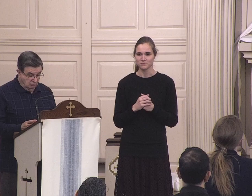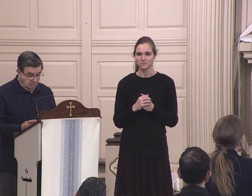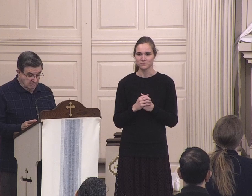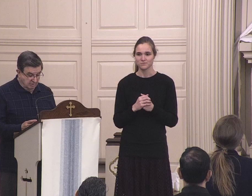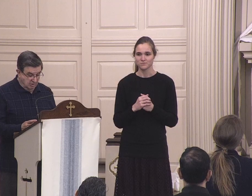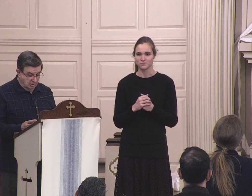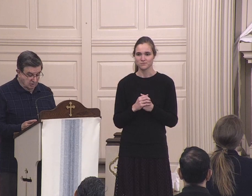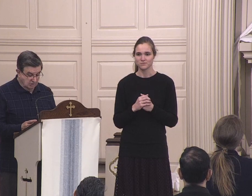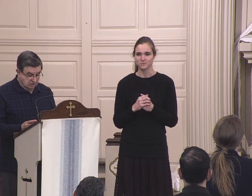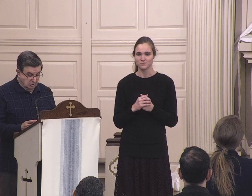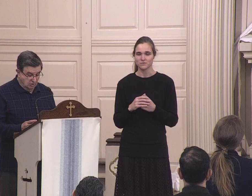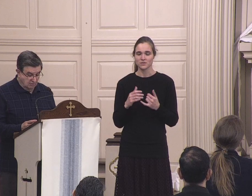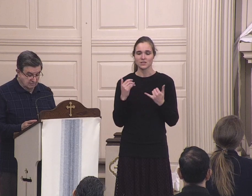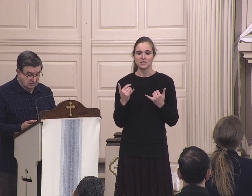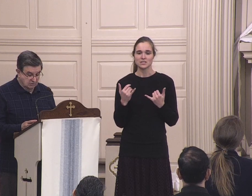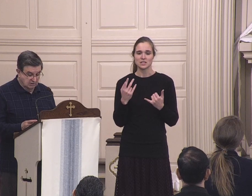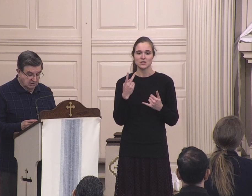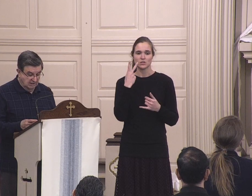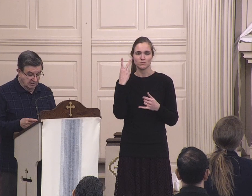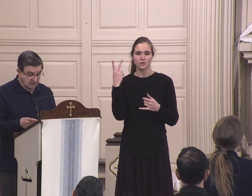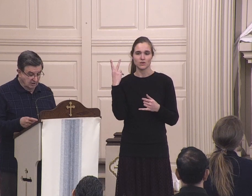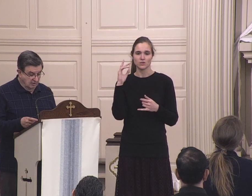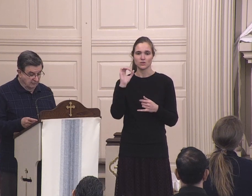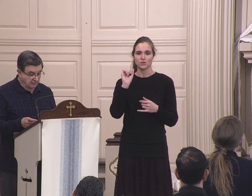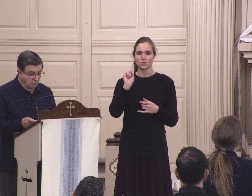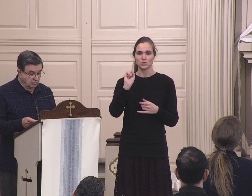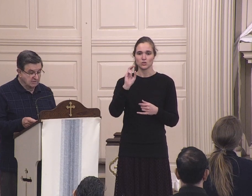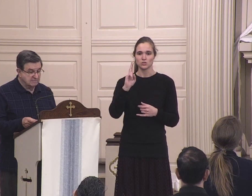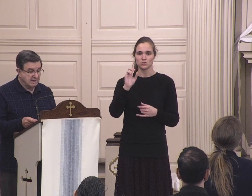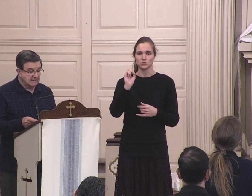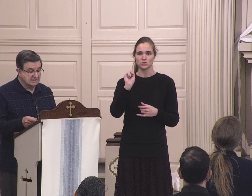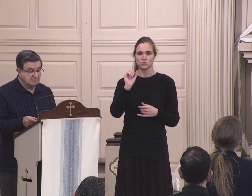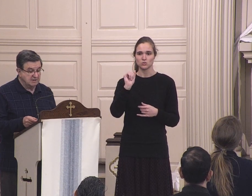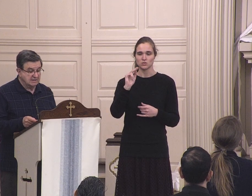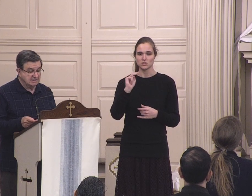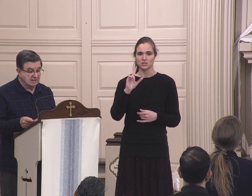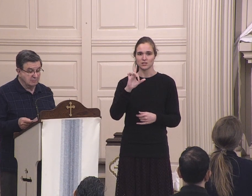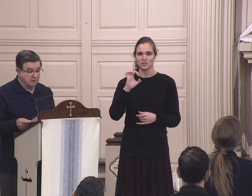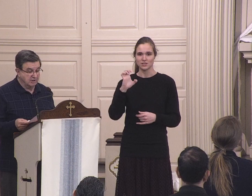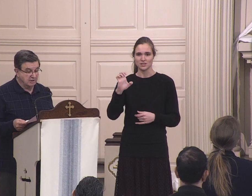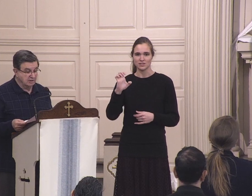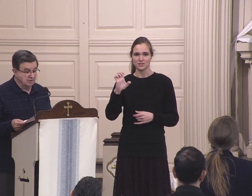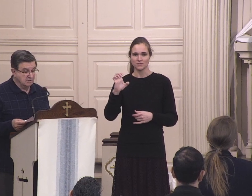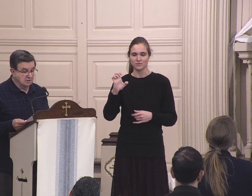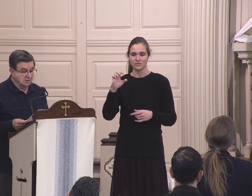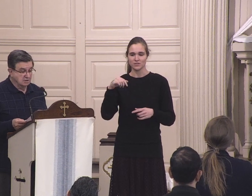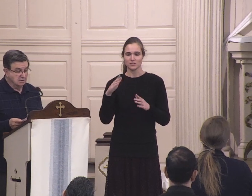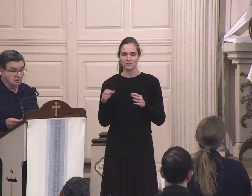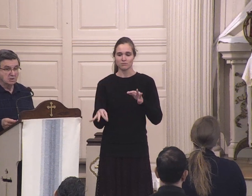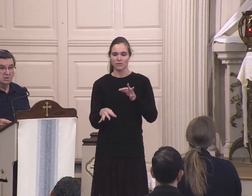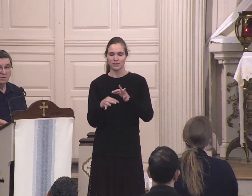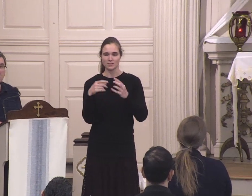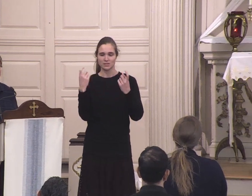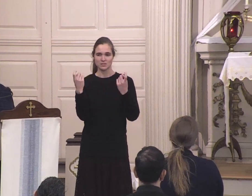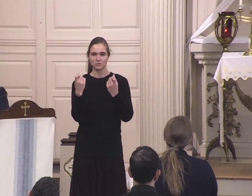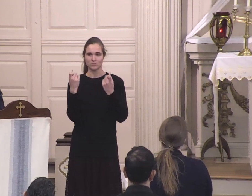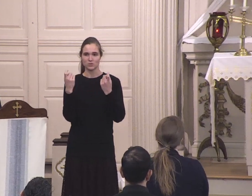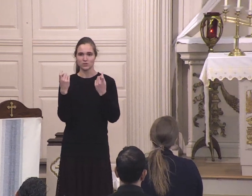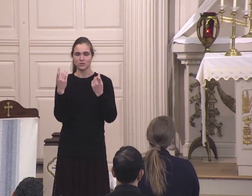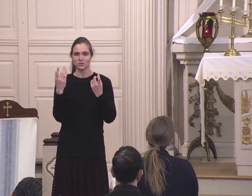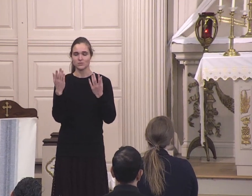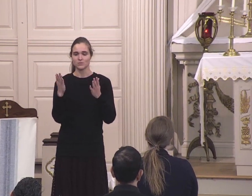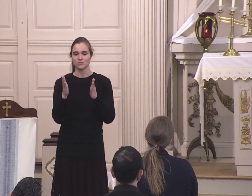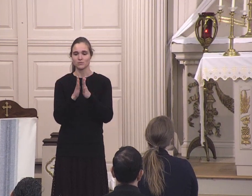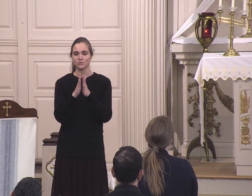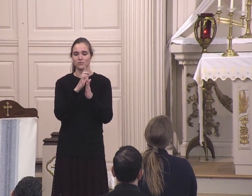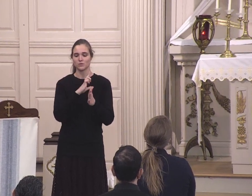Today we remember the soul of Susan Lee, for whom this Mass is being celebrated. We